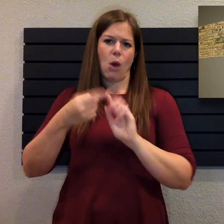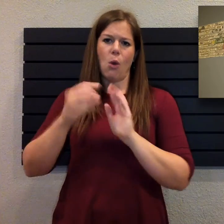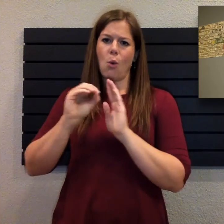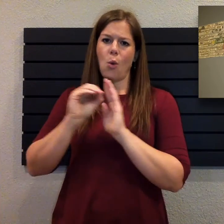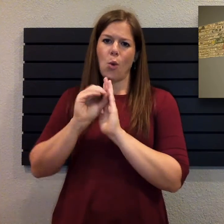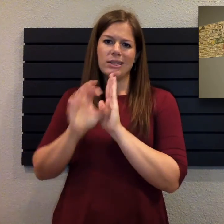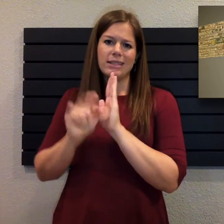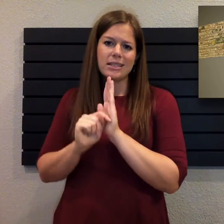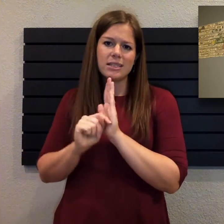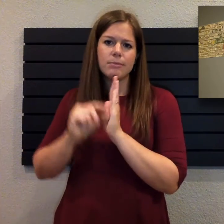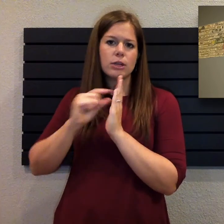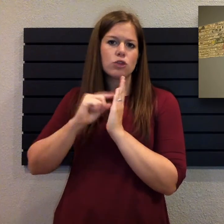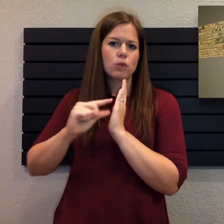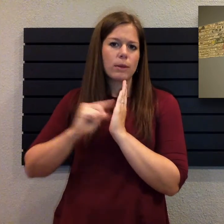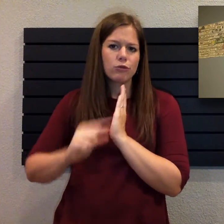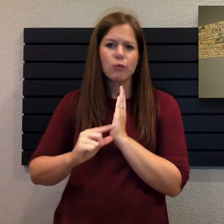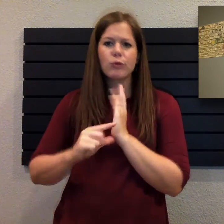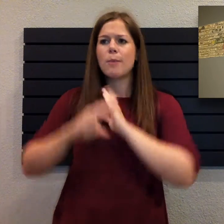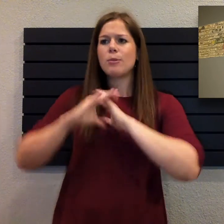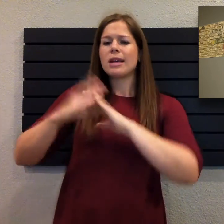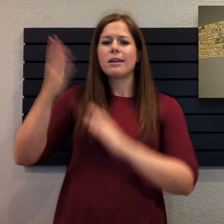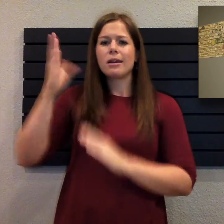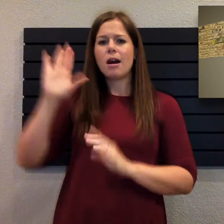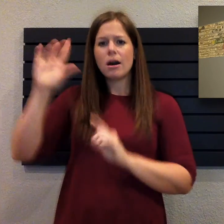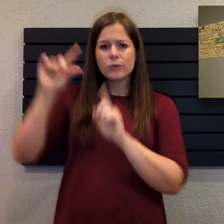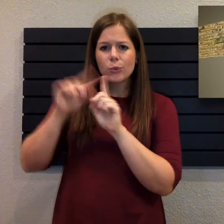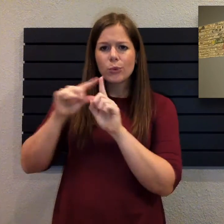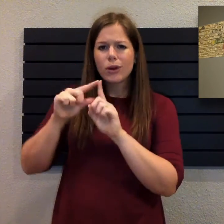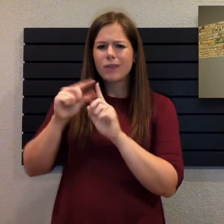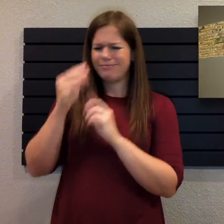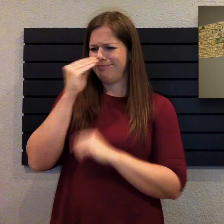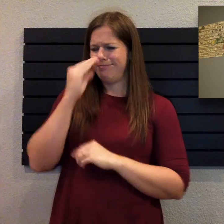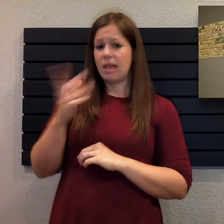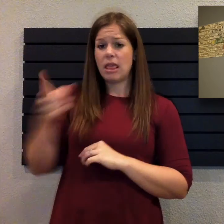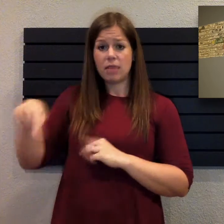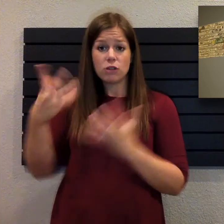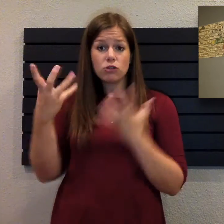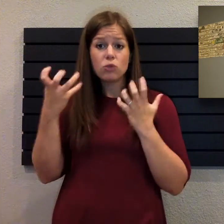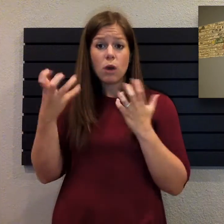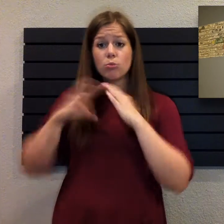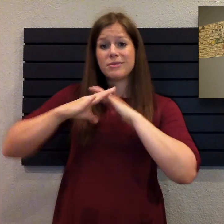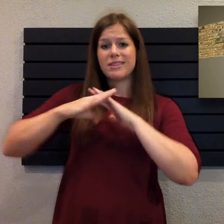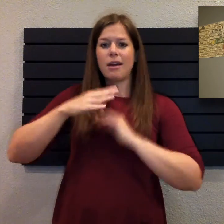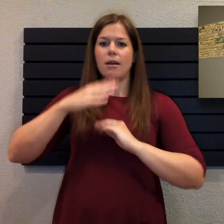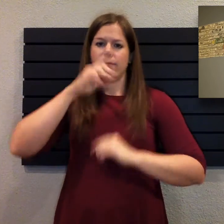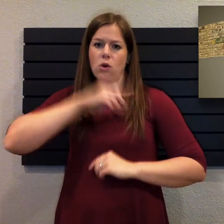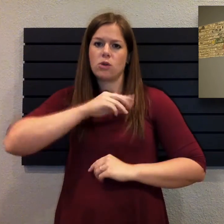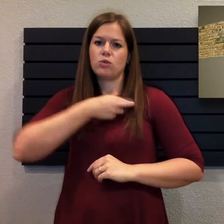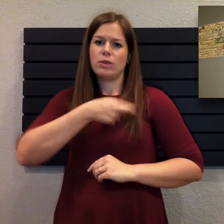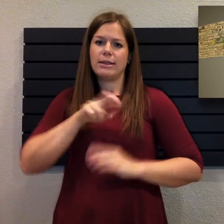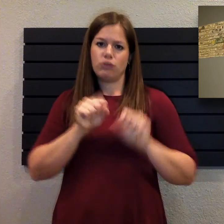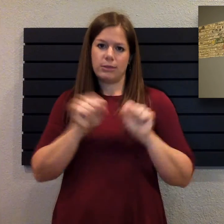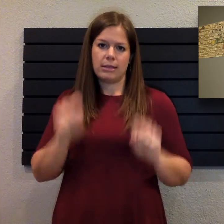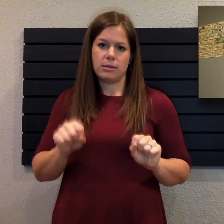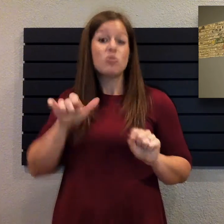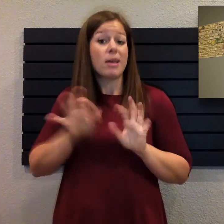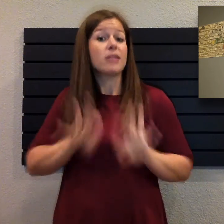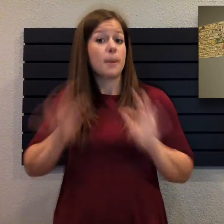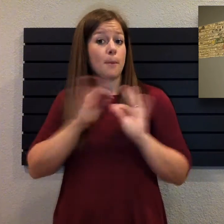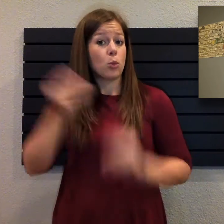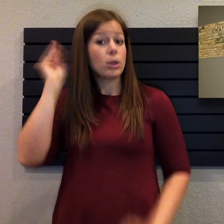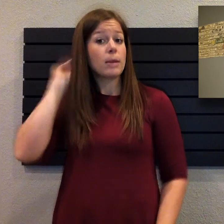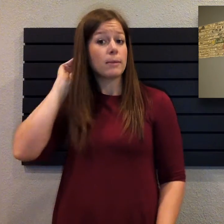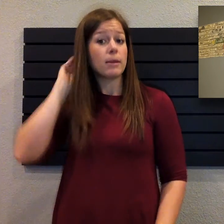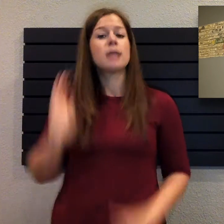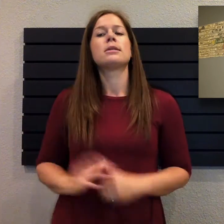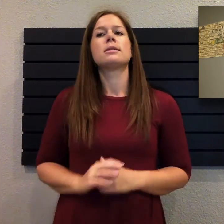with protecting the Old Testament or caring about God's word. They were concerned with protecting their false religious system. So that's important to keep